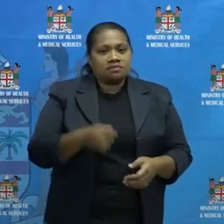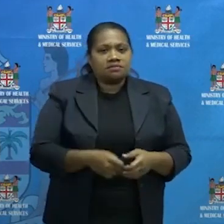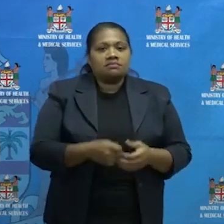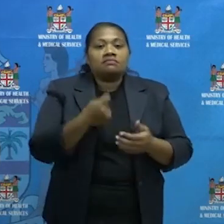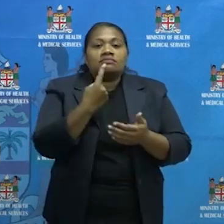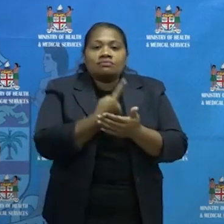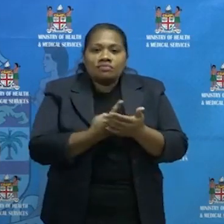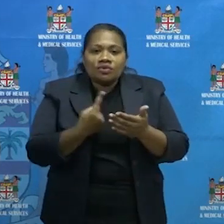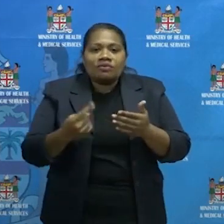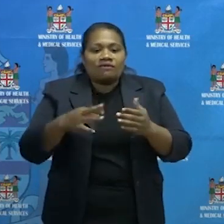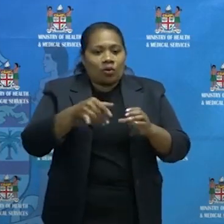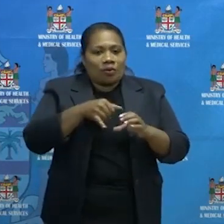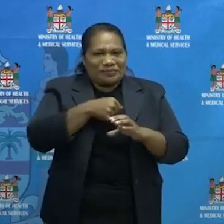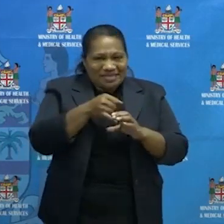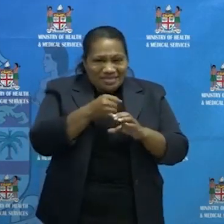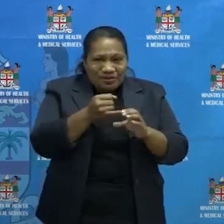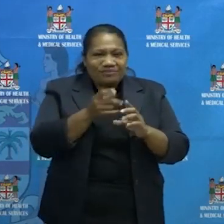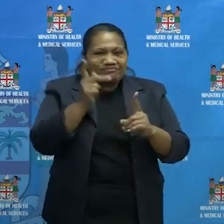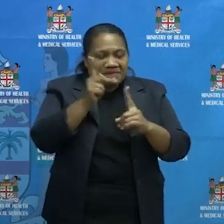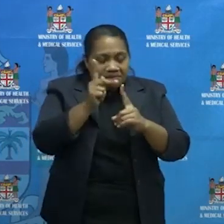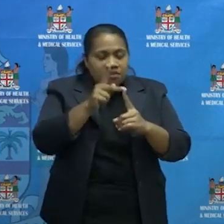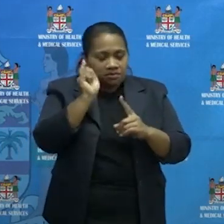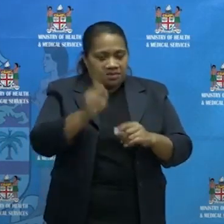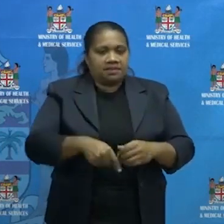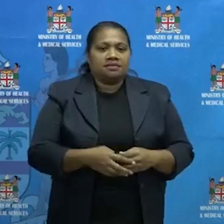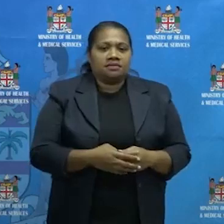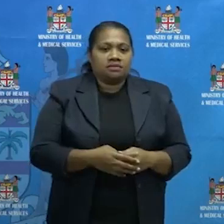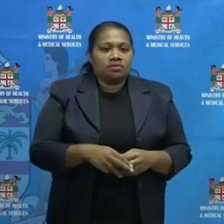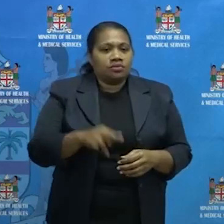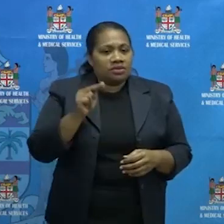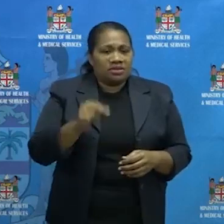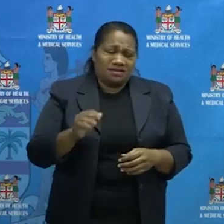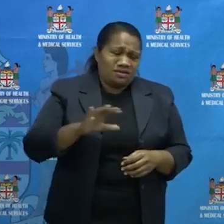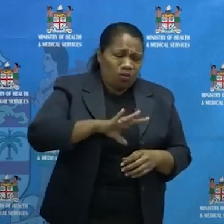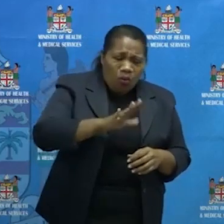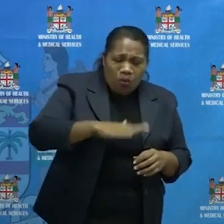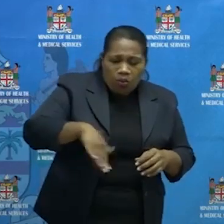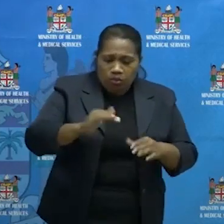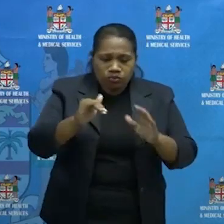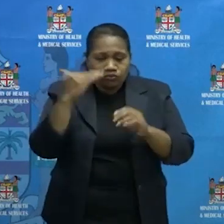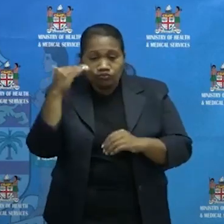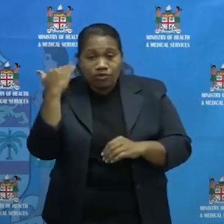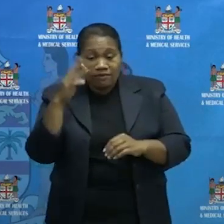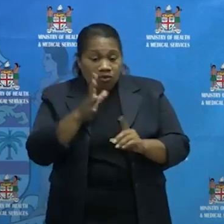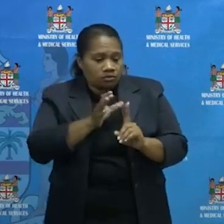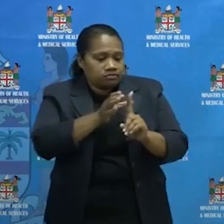We need every room available in quarantine for Fijians at this time.